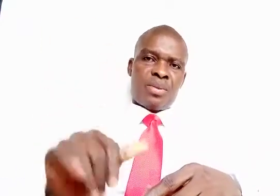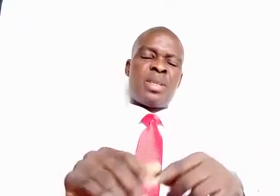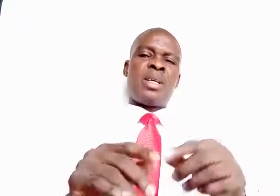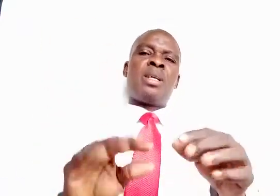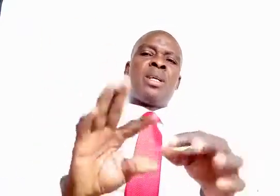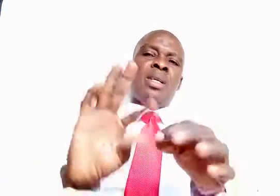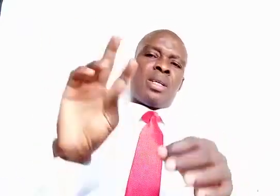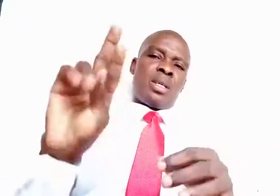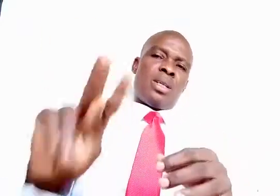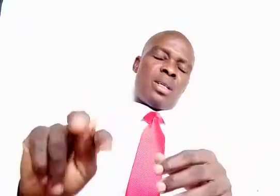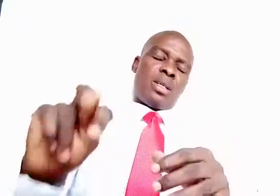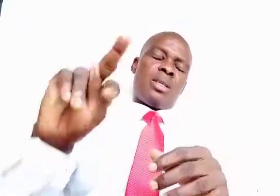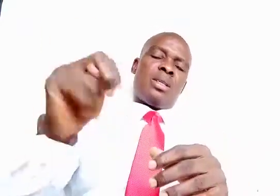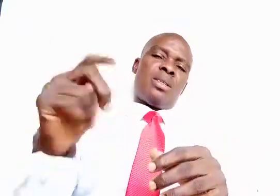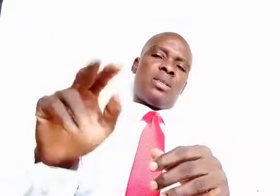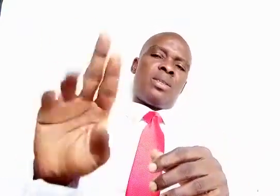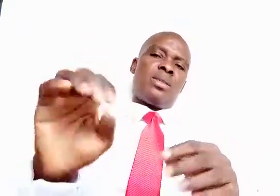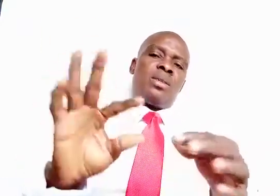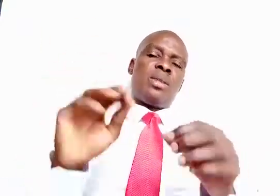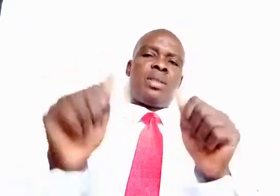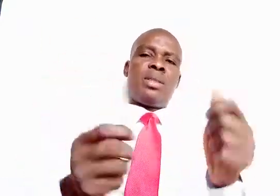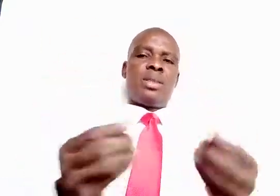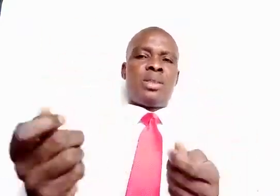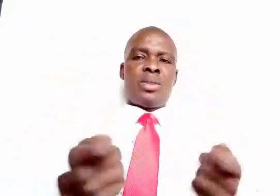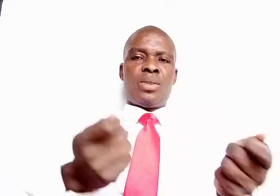Nucleus: this controls the activities of the cell.